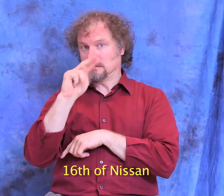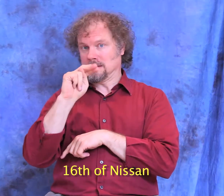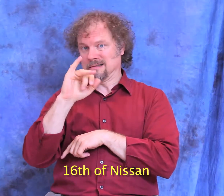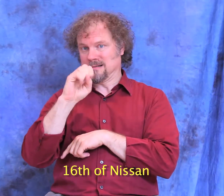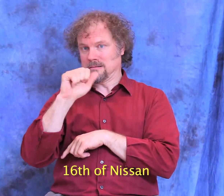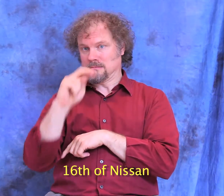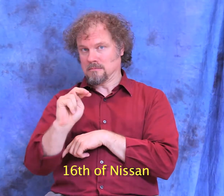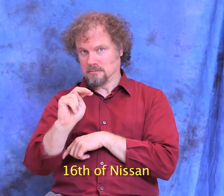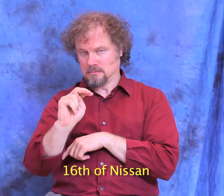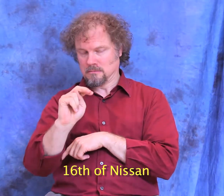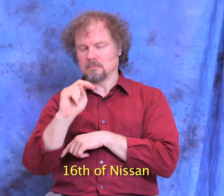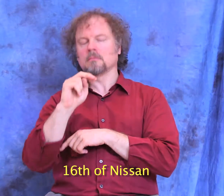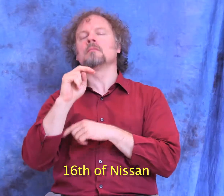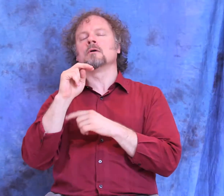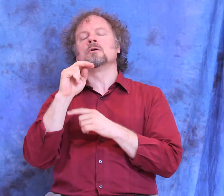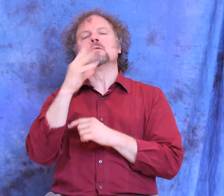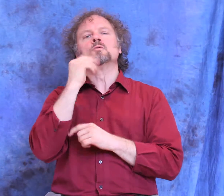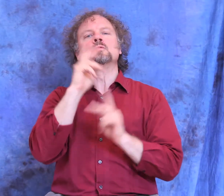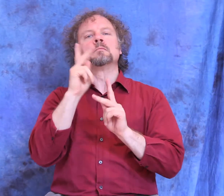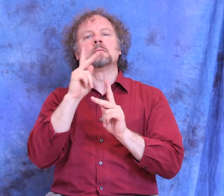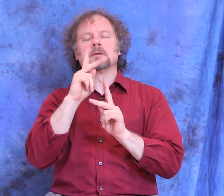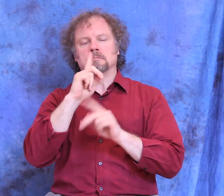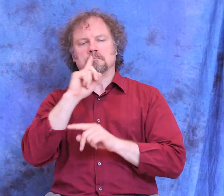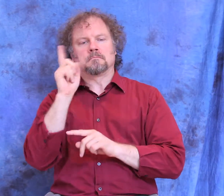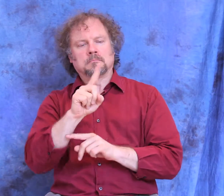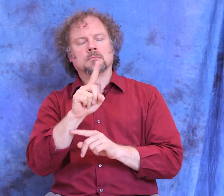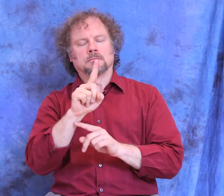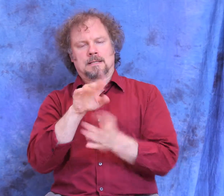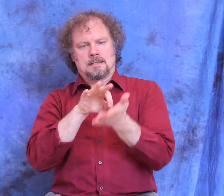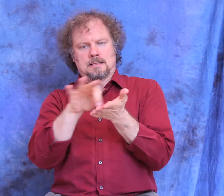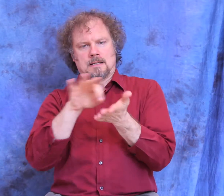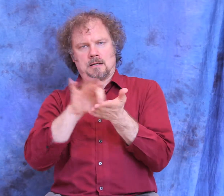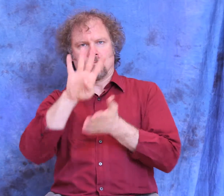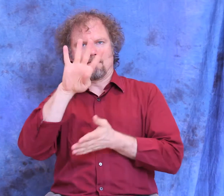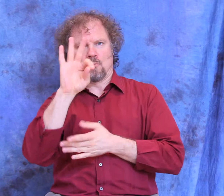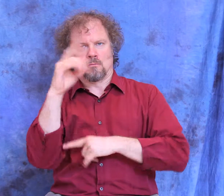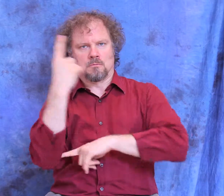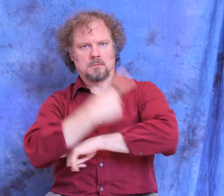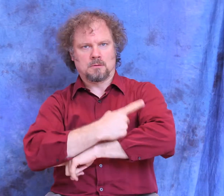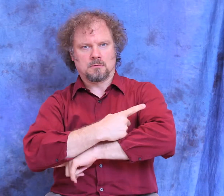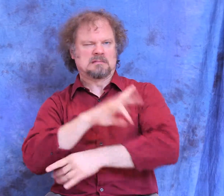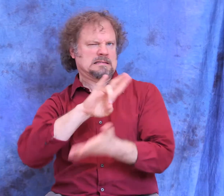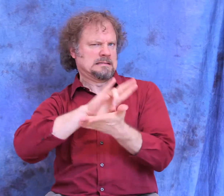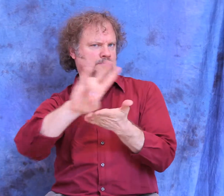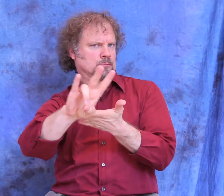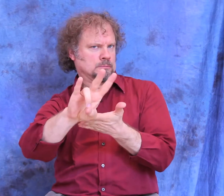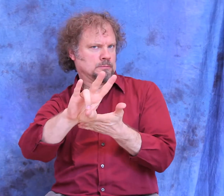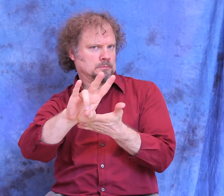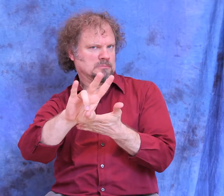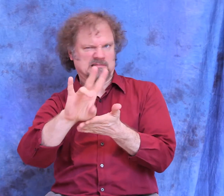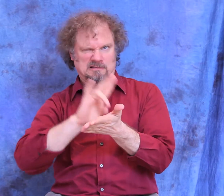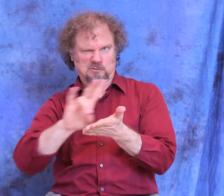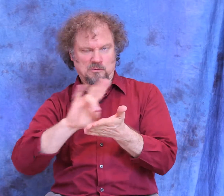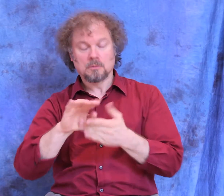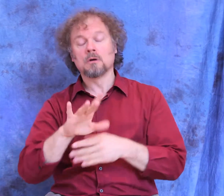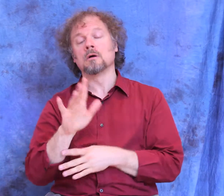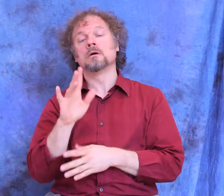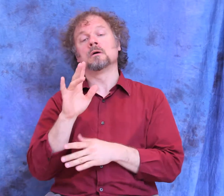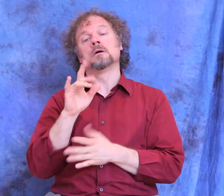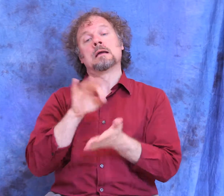Nissan, Jews are commanded to start counting 49 days, 7 weeks. This counting is called the Sephirah,